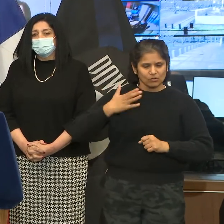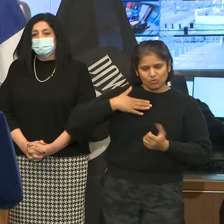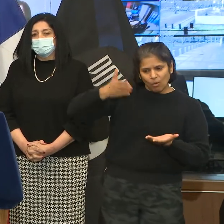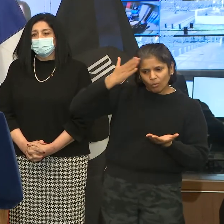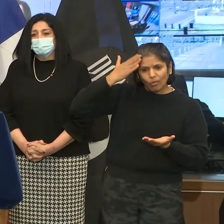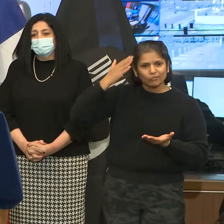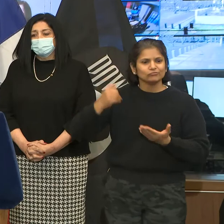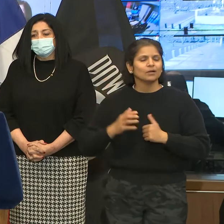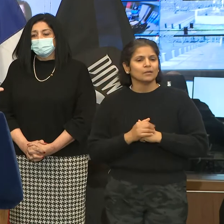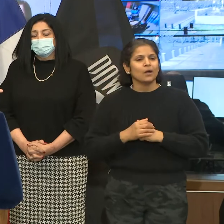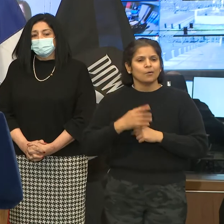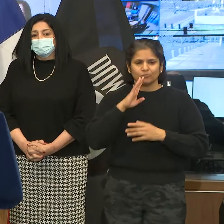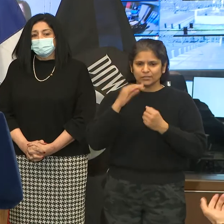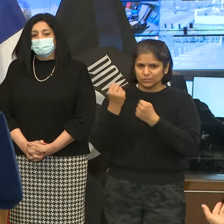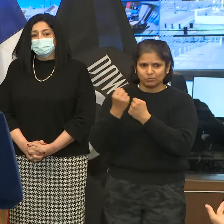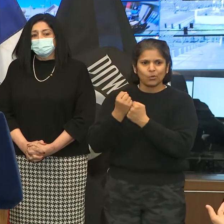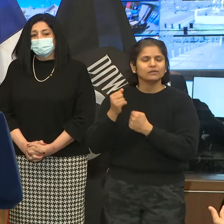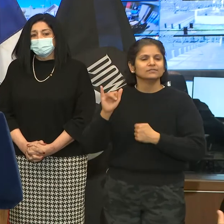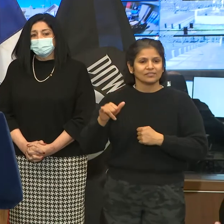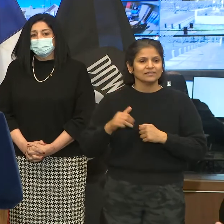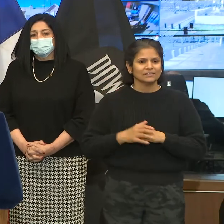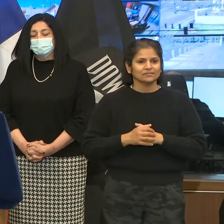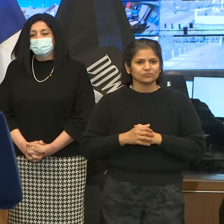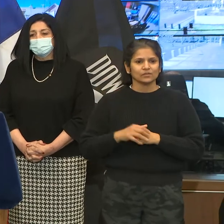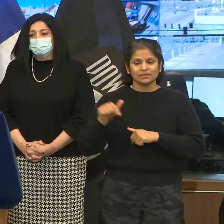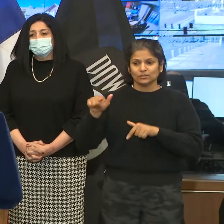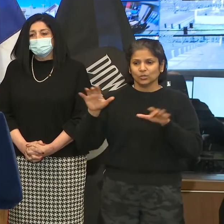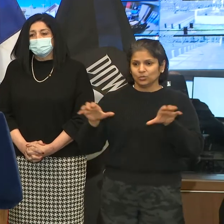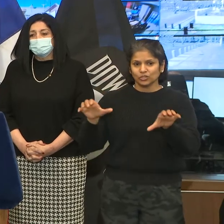I also want to thank my husband, Tim, who is here today,